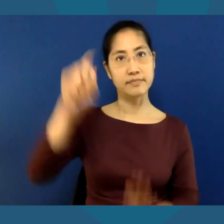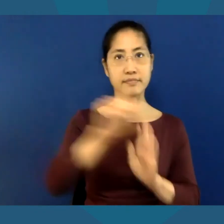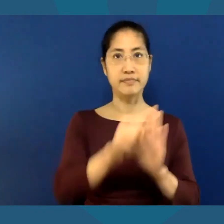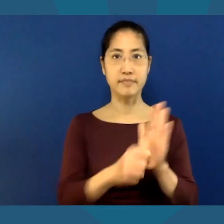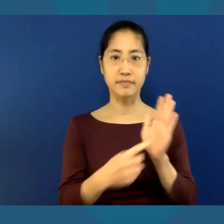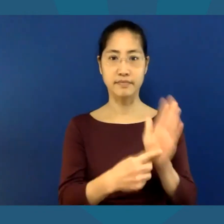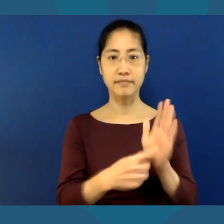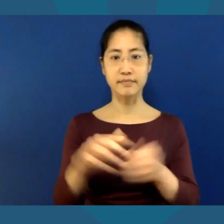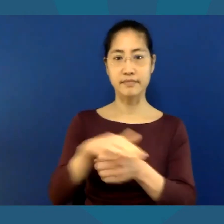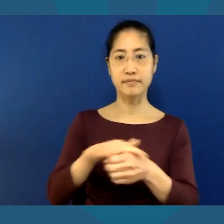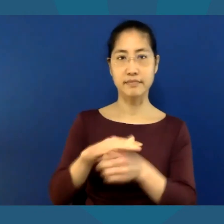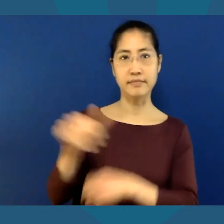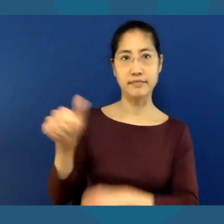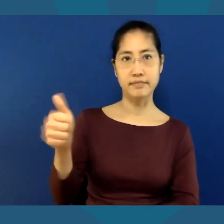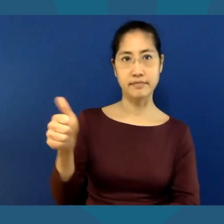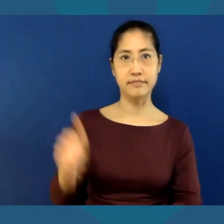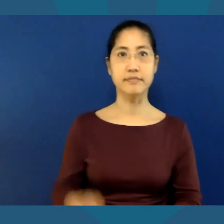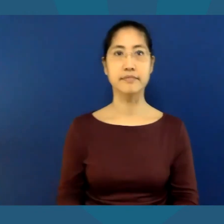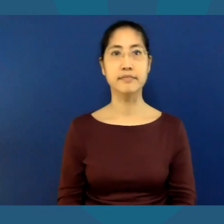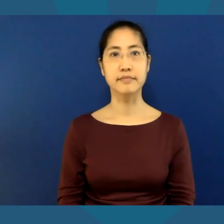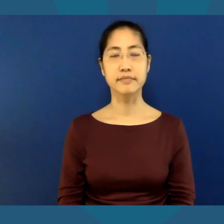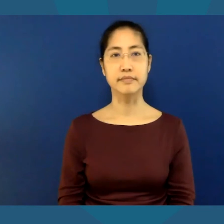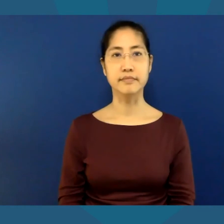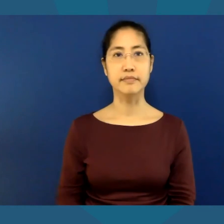Candidates for State Representative, District 10.